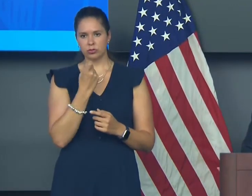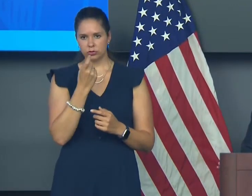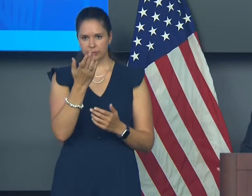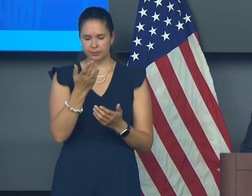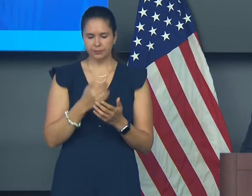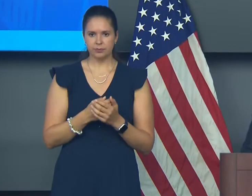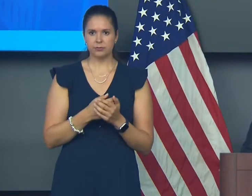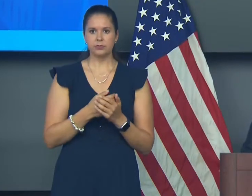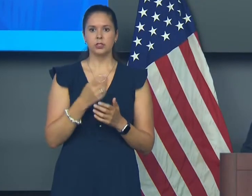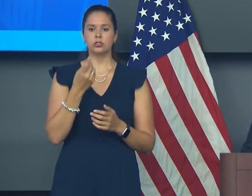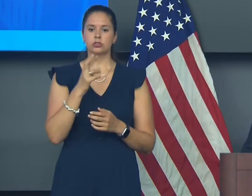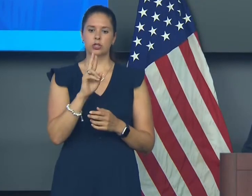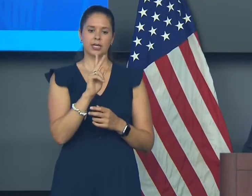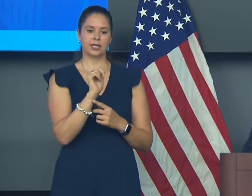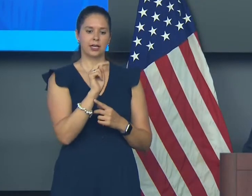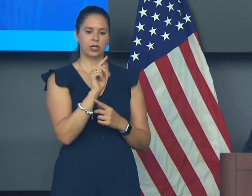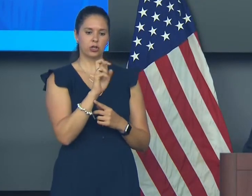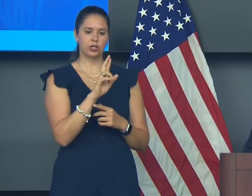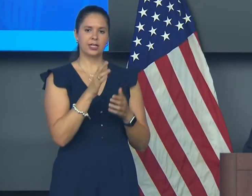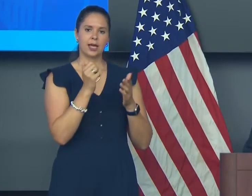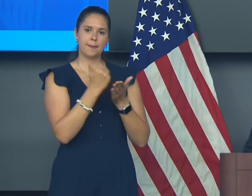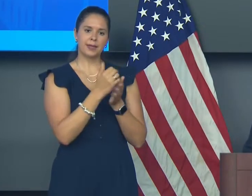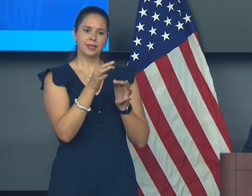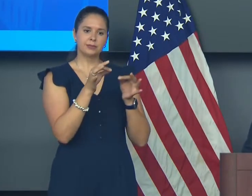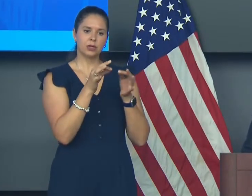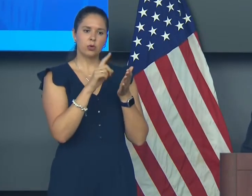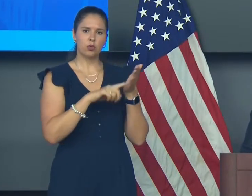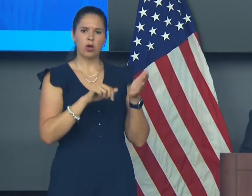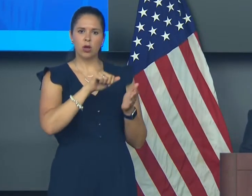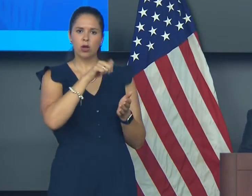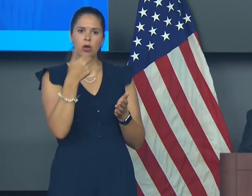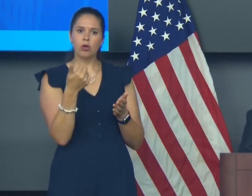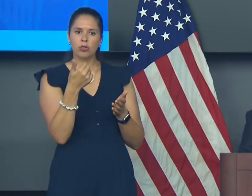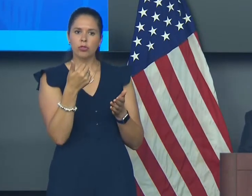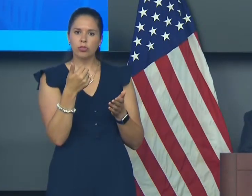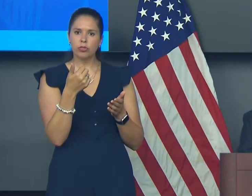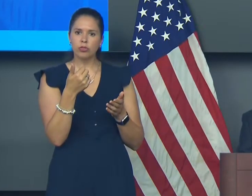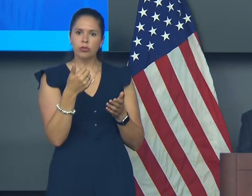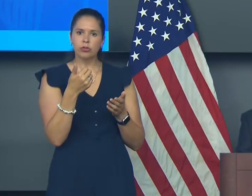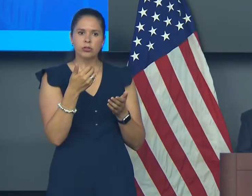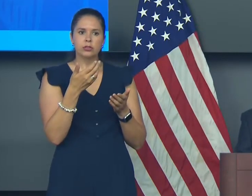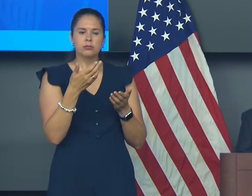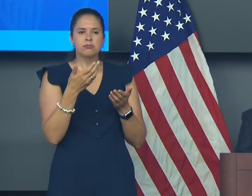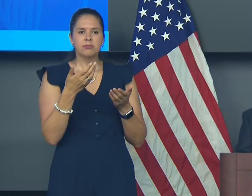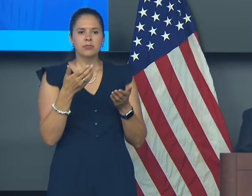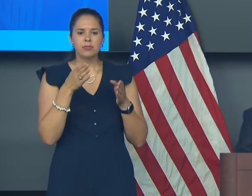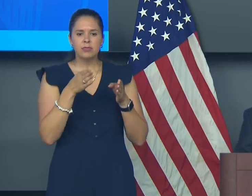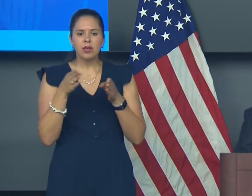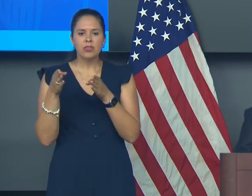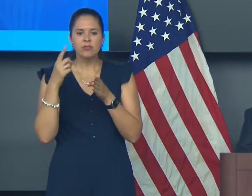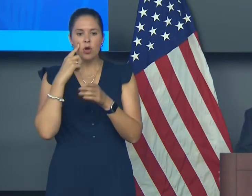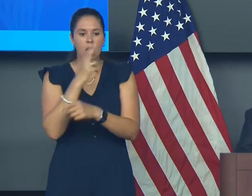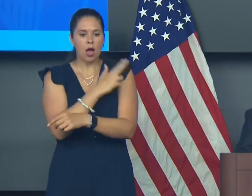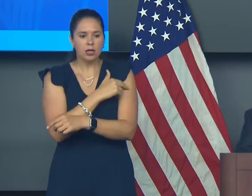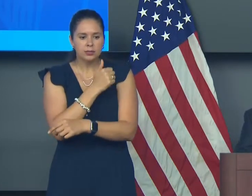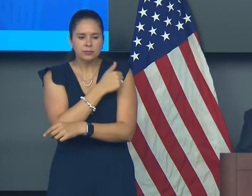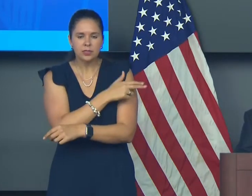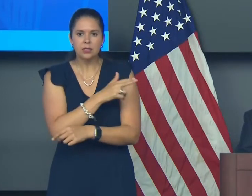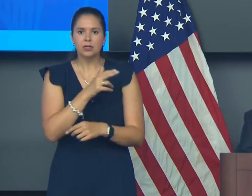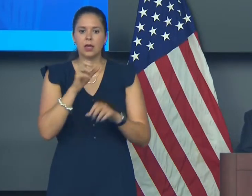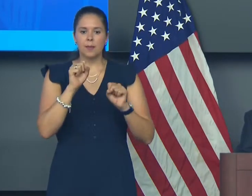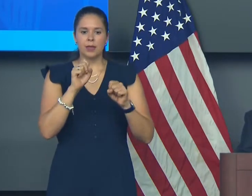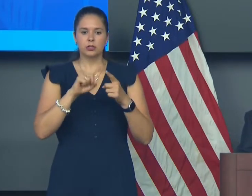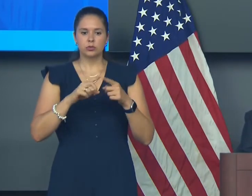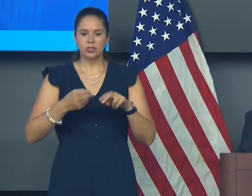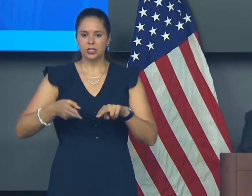Yeah. Dr. Cantor, could you help explain what other levers there are as far as our hospitals in being able to